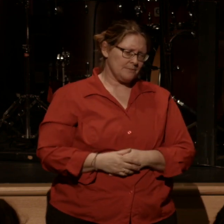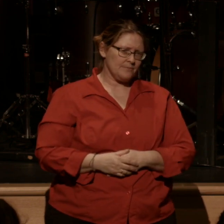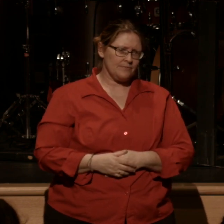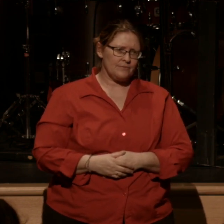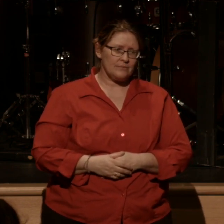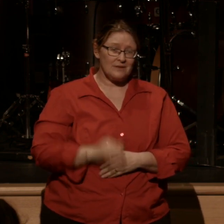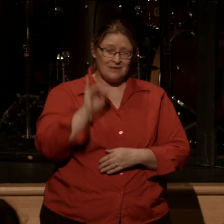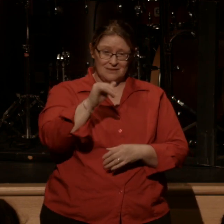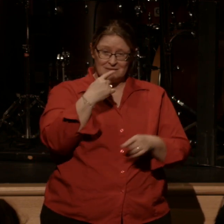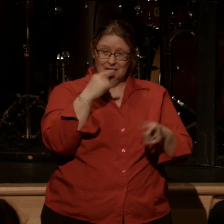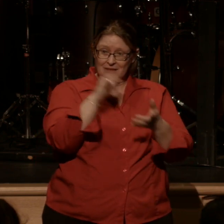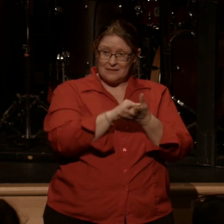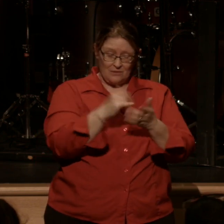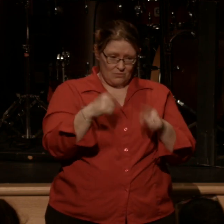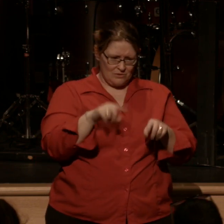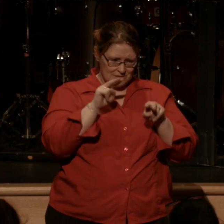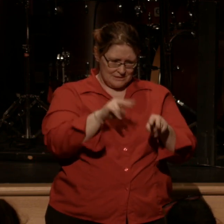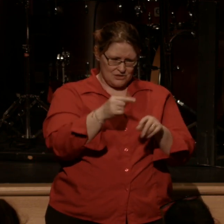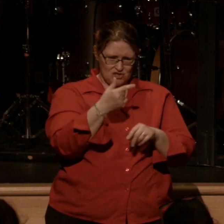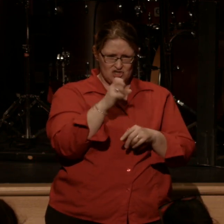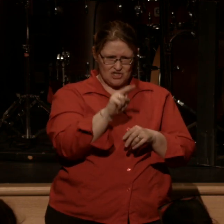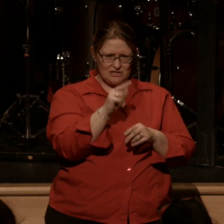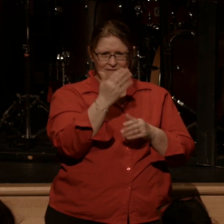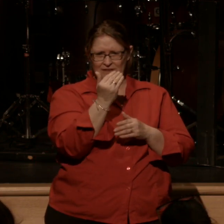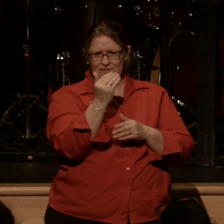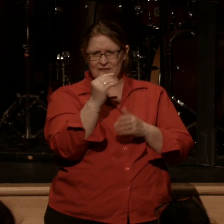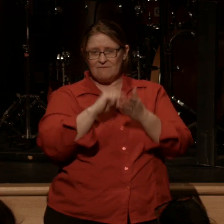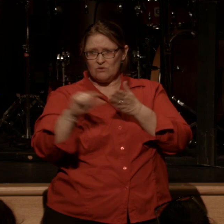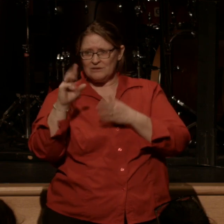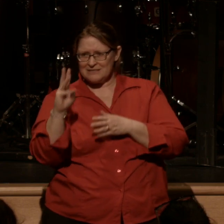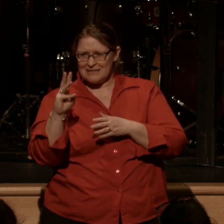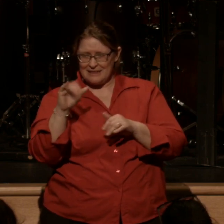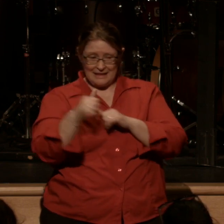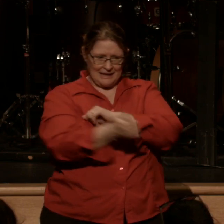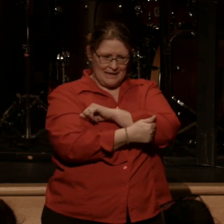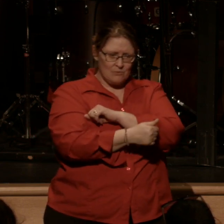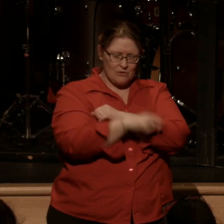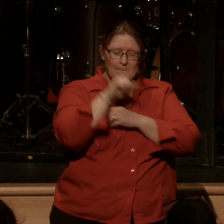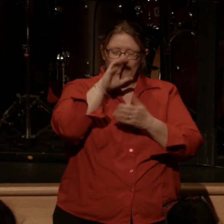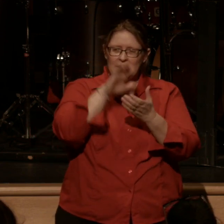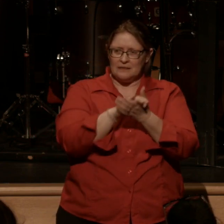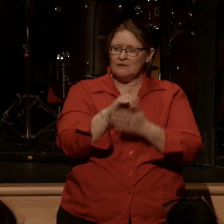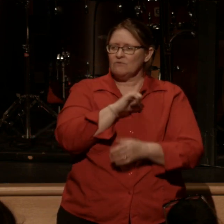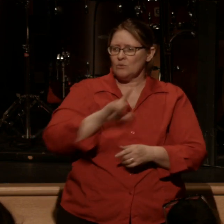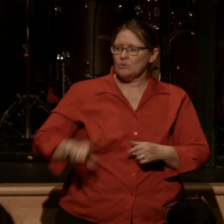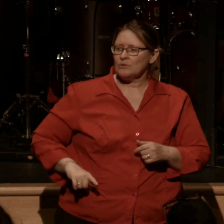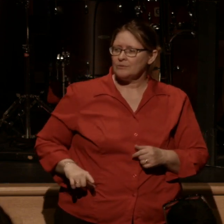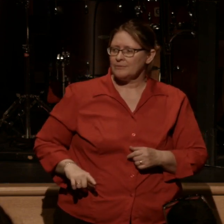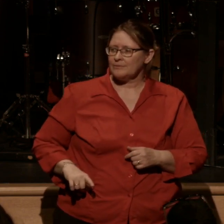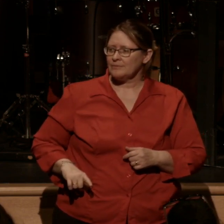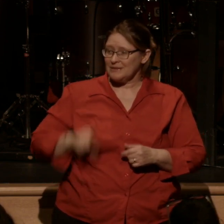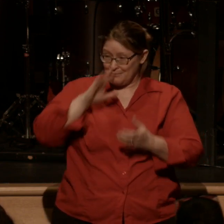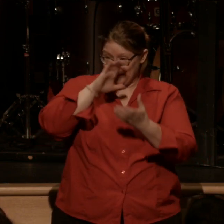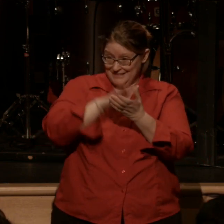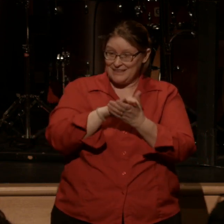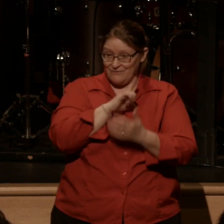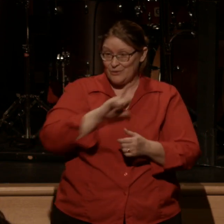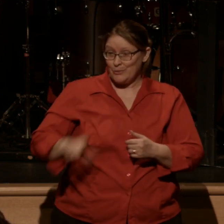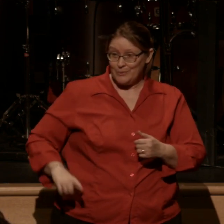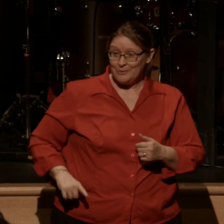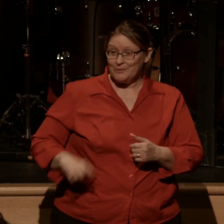And it tells us that after hearing this in Genesis 15, verse 6, that Abraham believed the Lord. He believed the